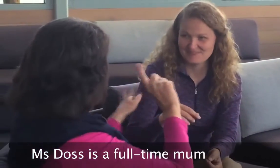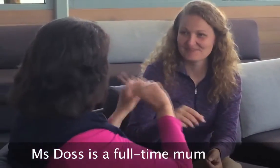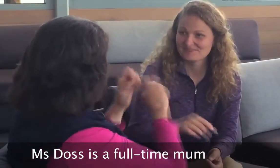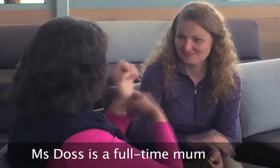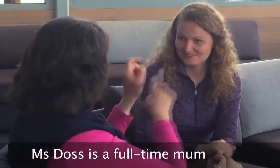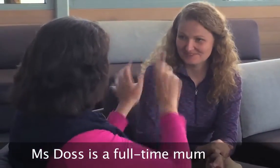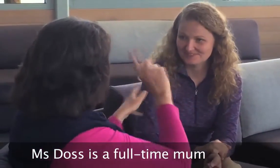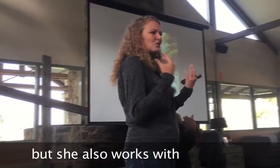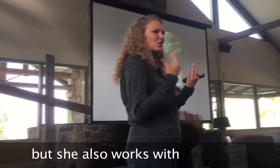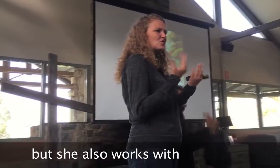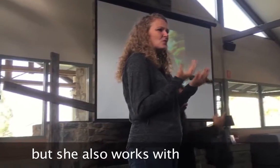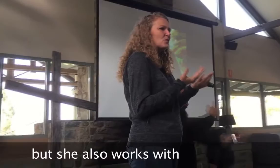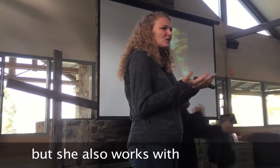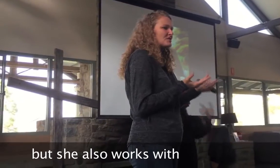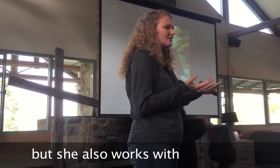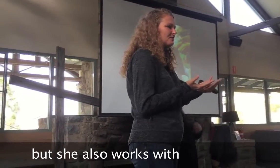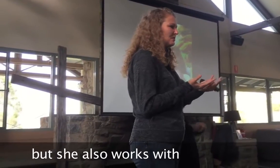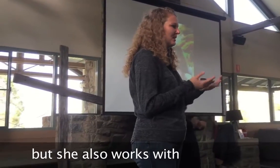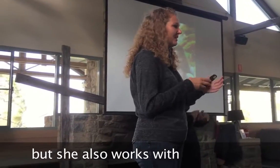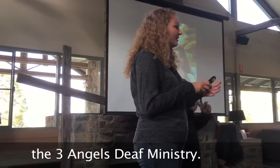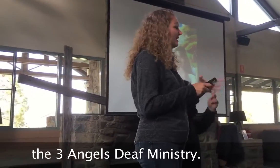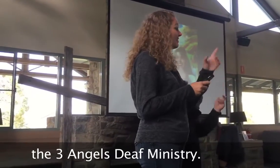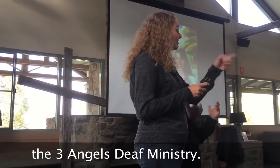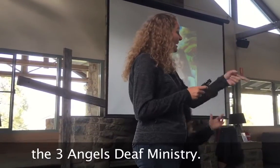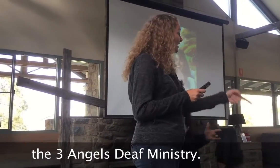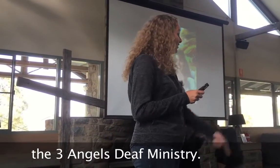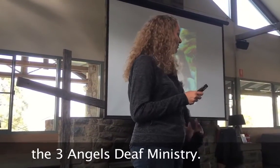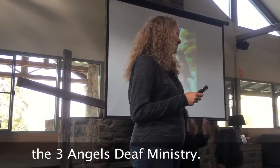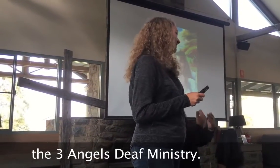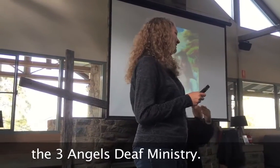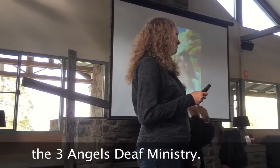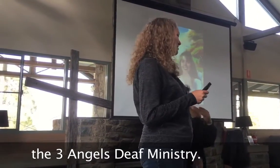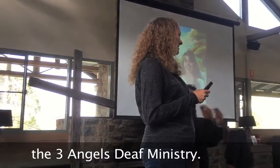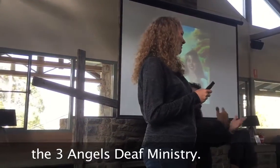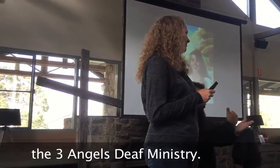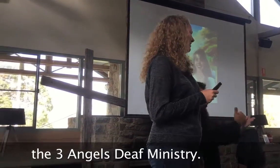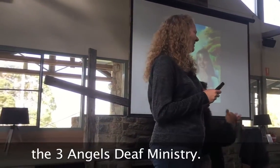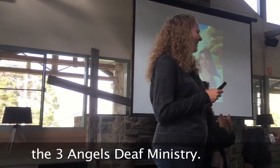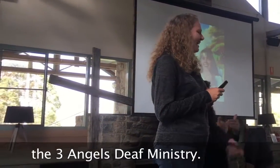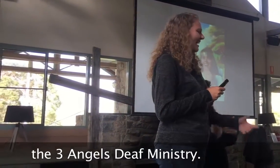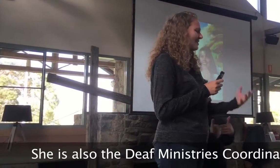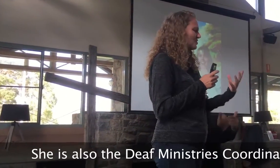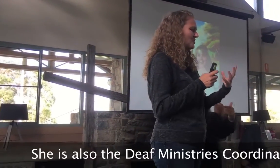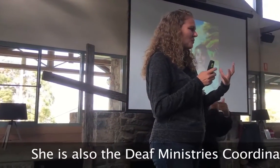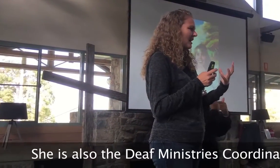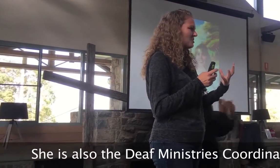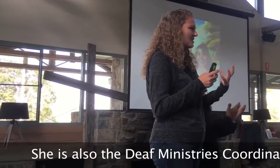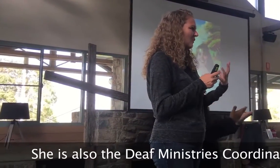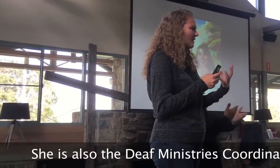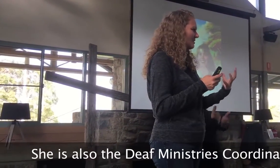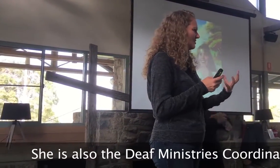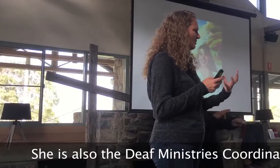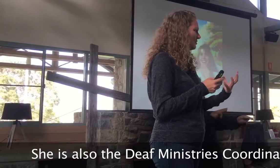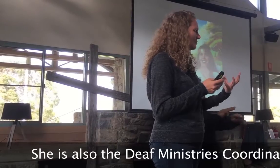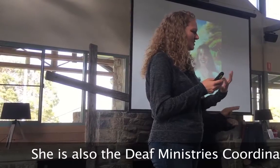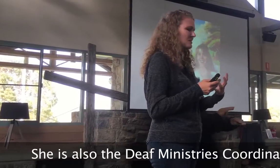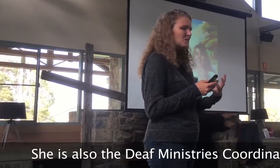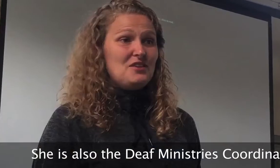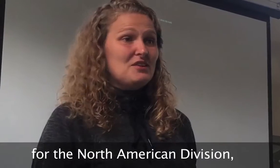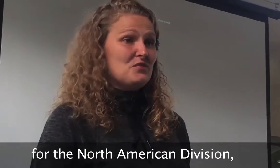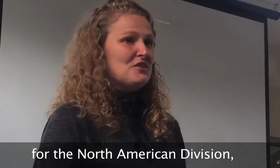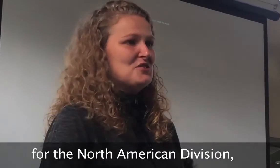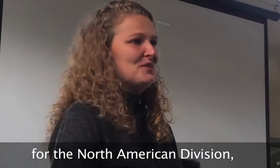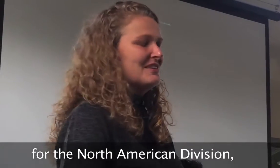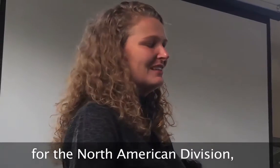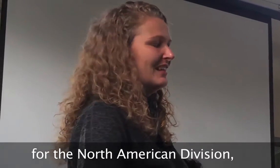Doss is a full-time mum, but she also works with the Three Angels Deaf Ministry. She is also the Deaf Ministry's